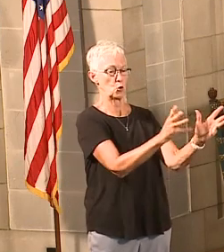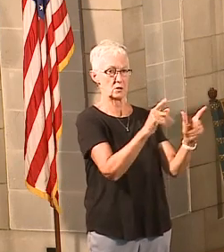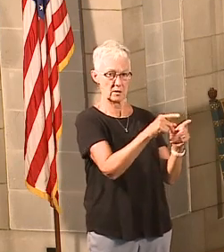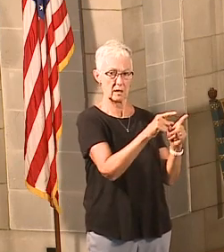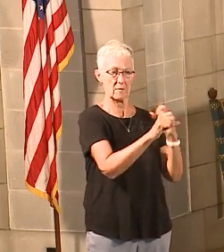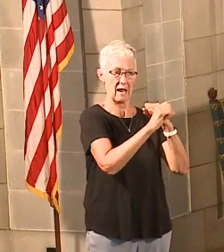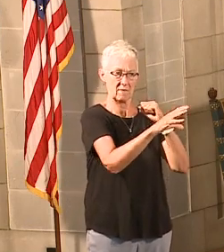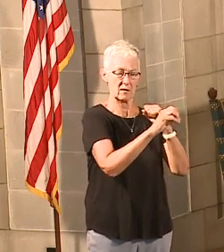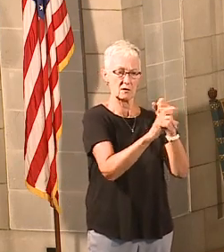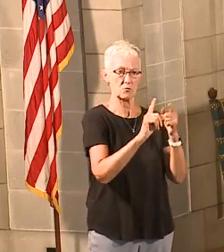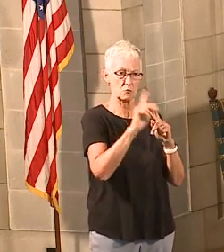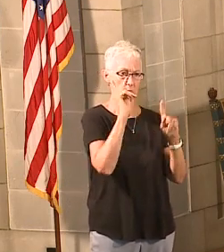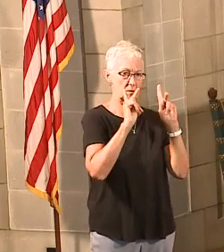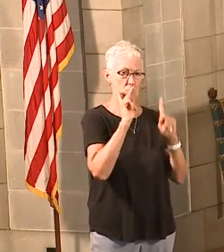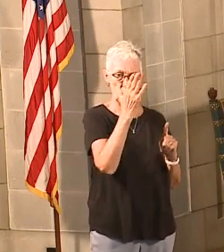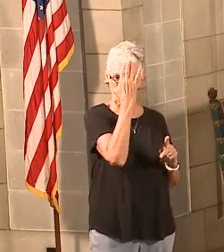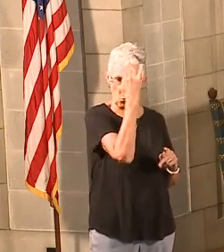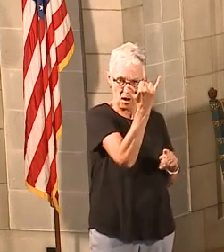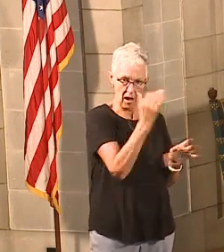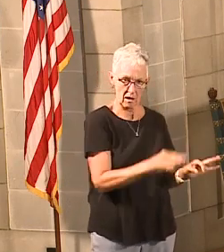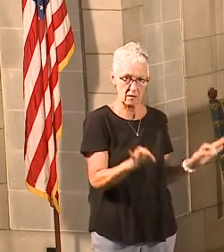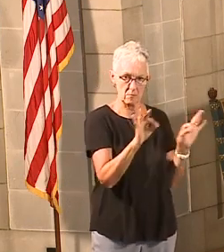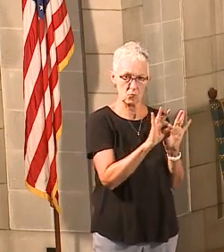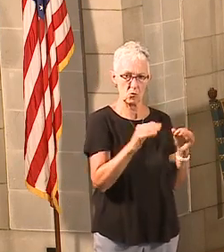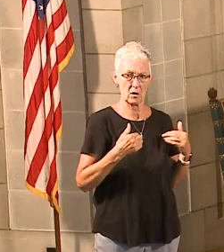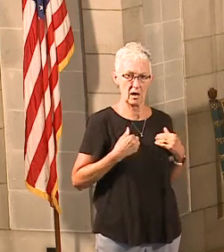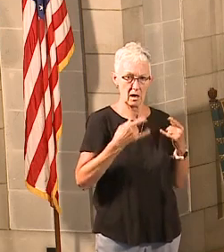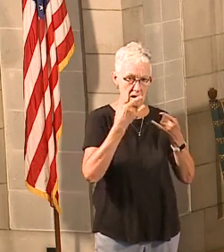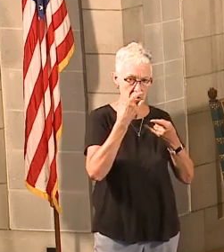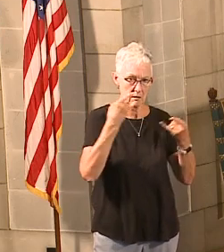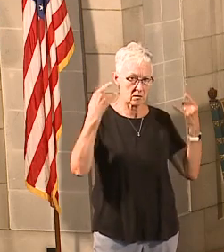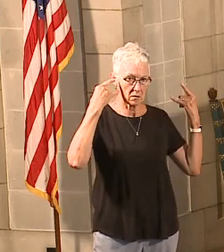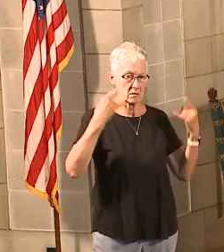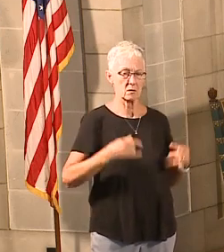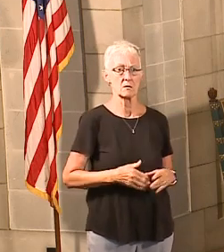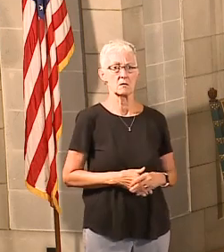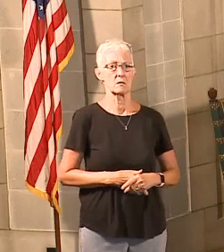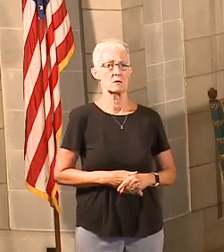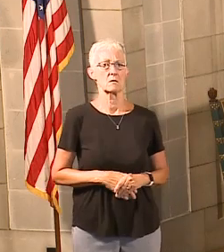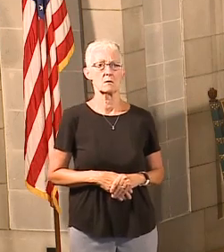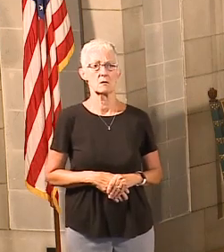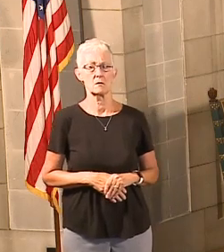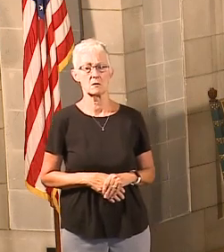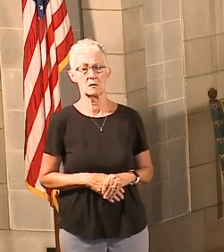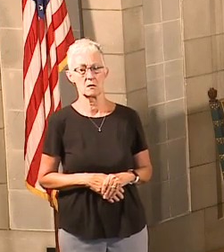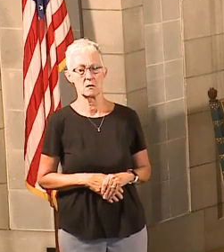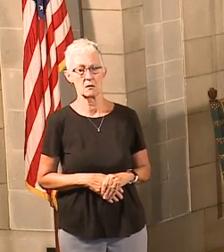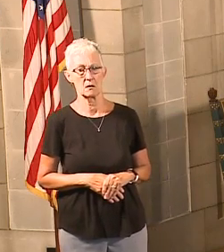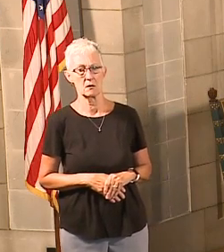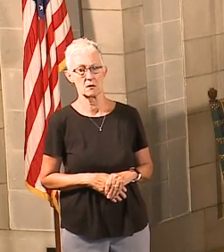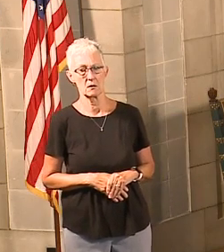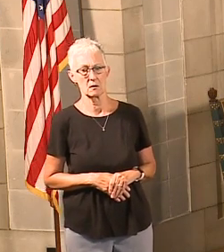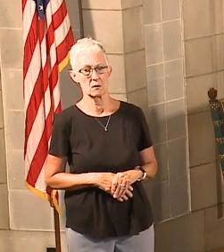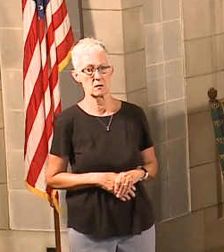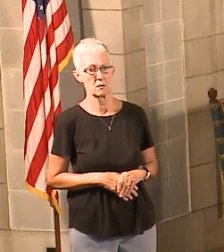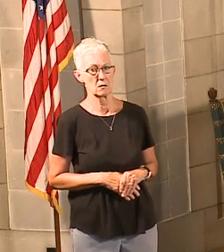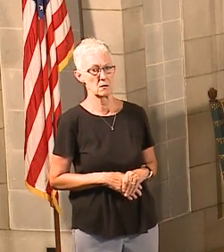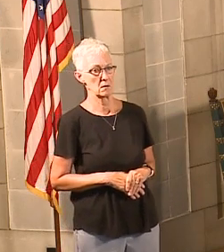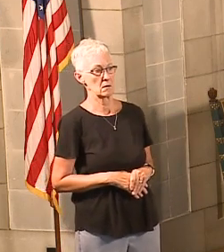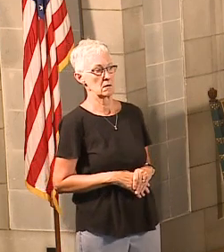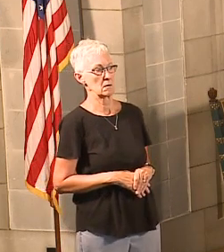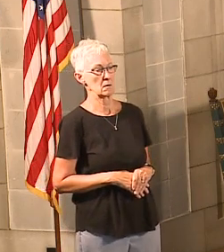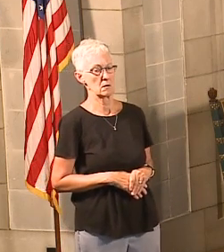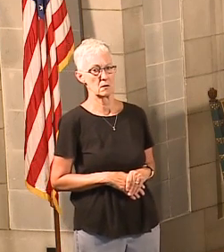Andrew. You talked about a lawsuit that blocked Lincoln from implementing the mask, mandatory mask,